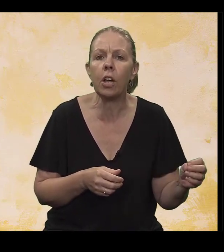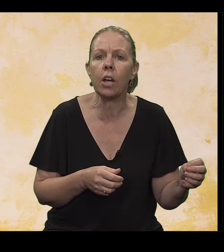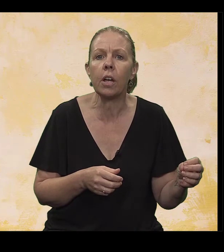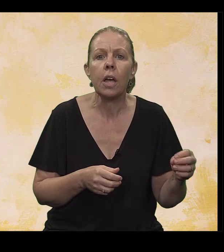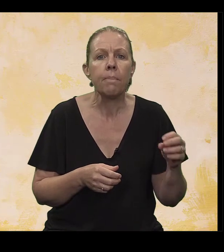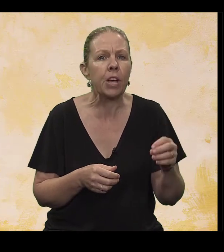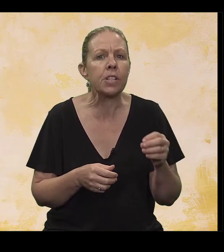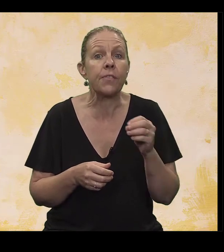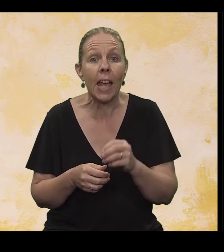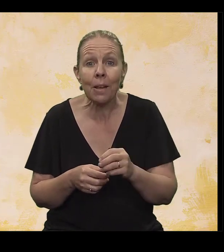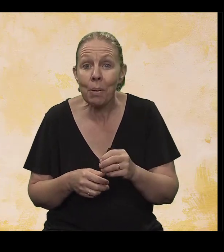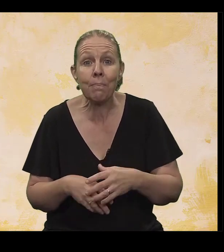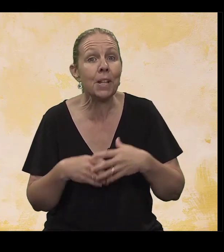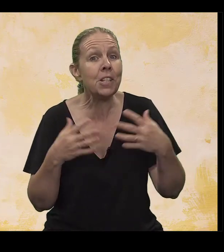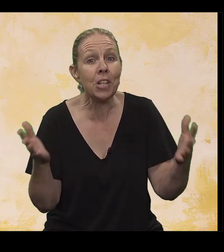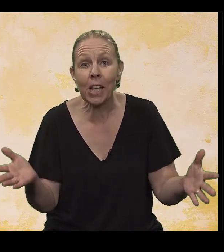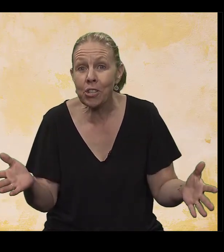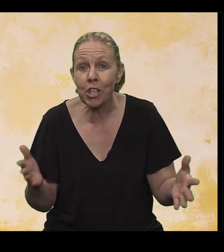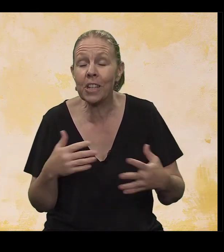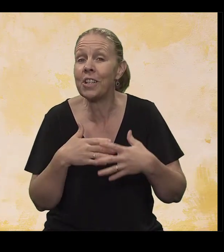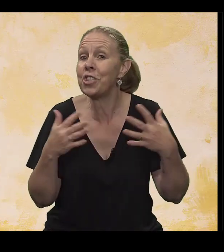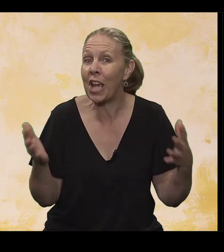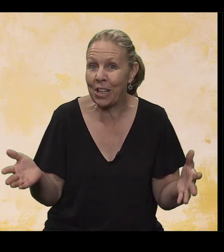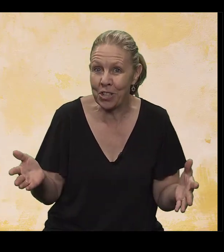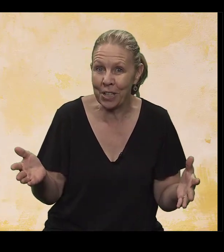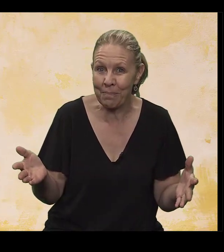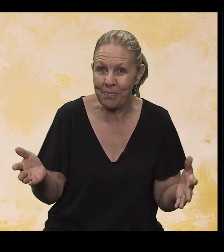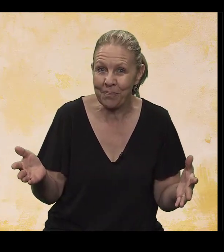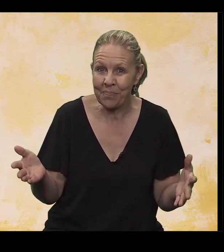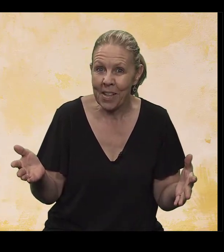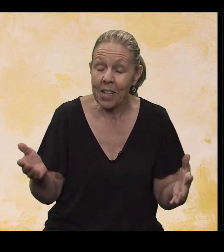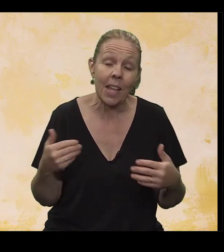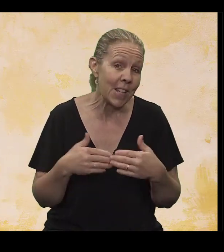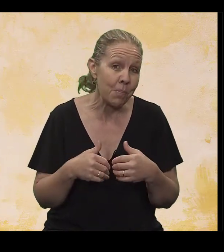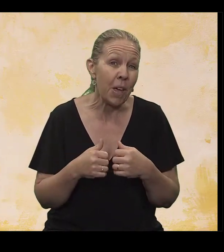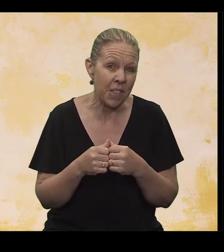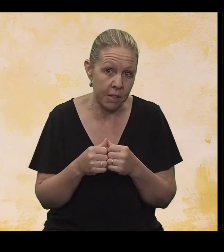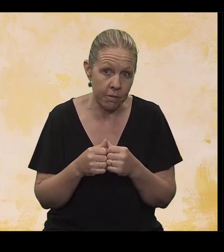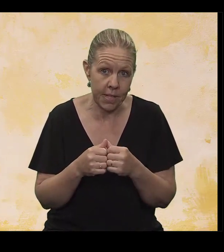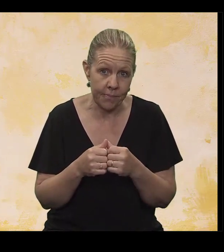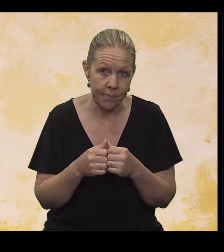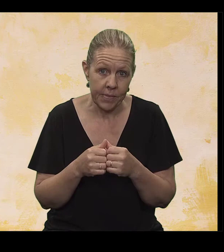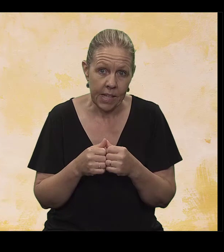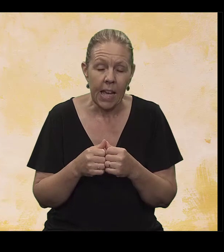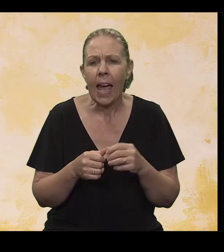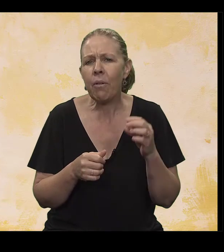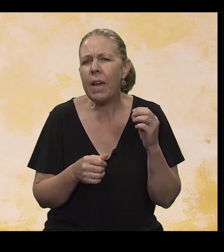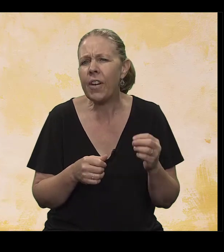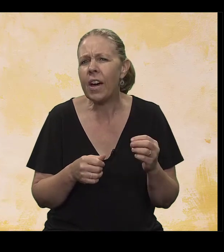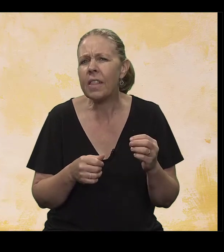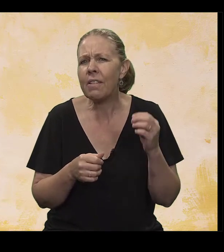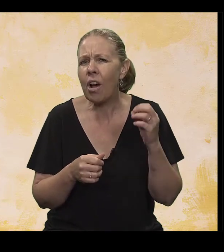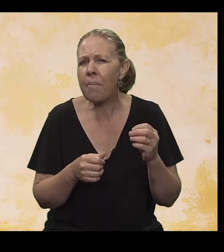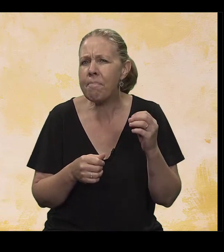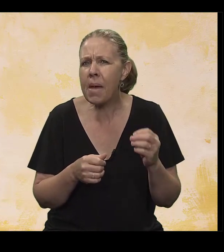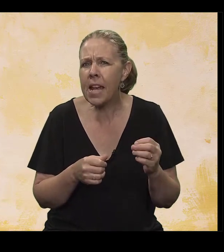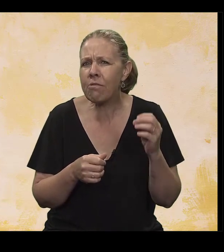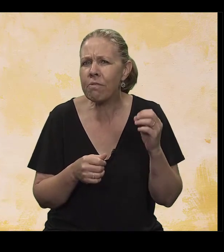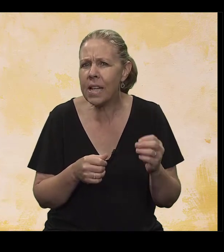occur because of getting people into nature and challenging them. Now that's my theory. However, there are many